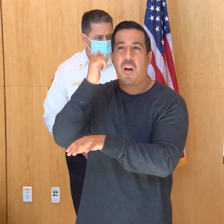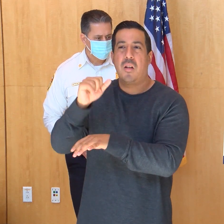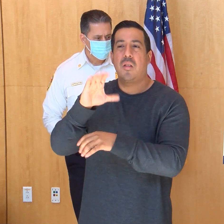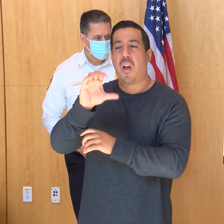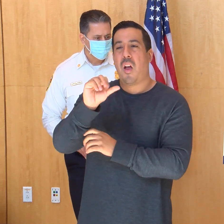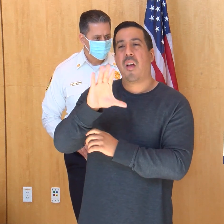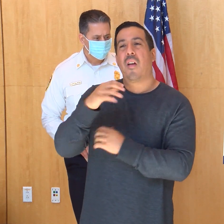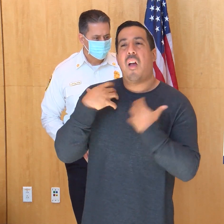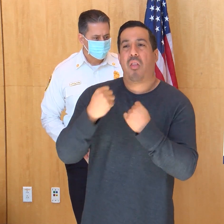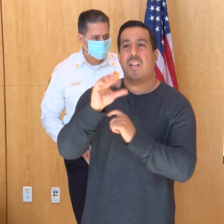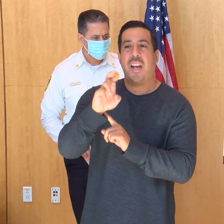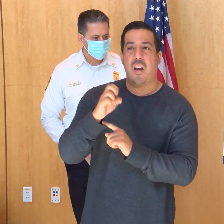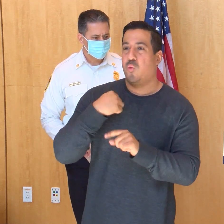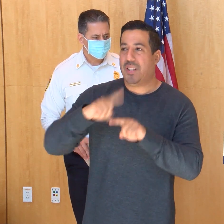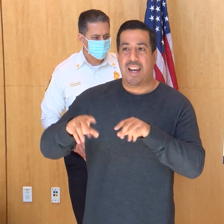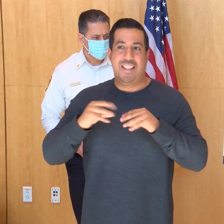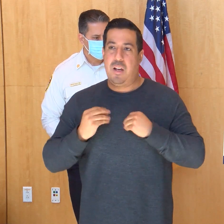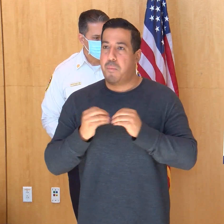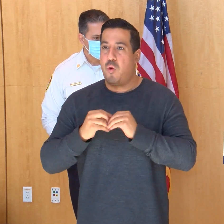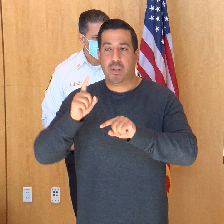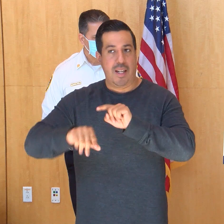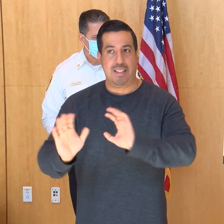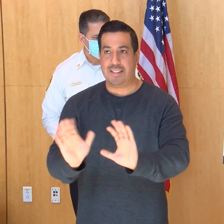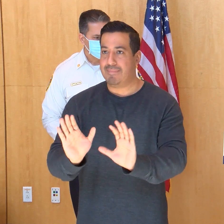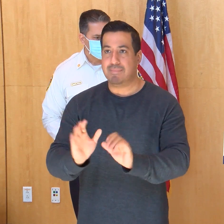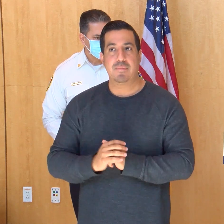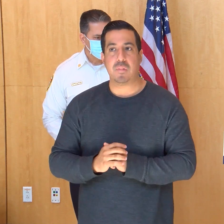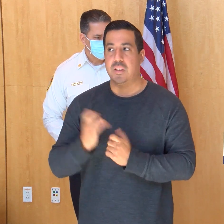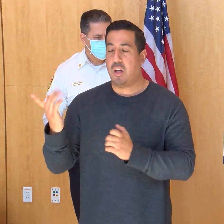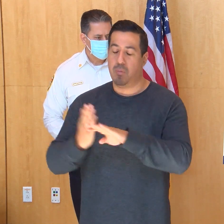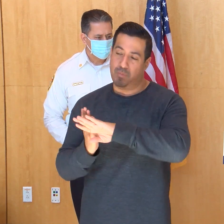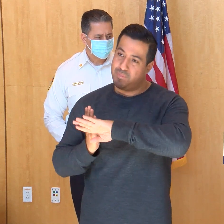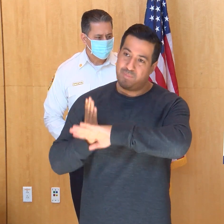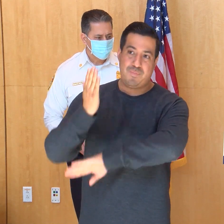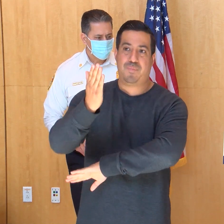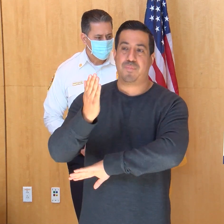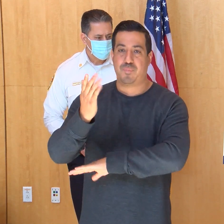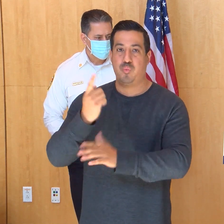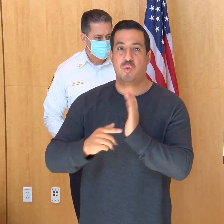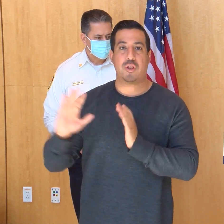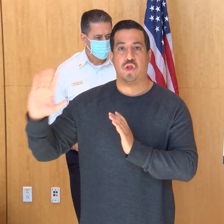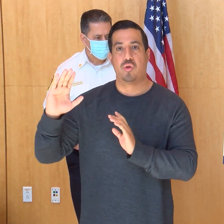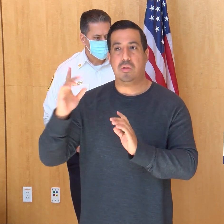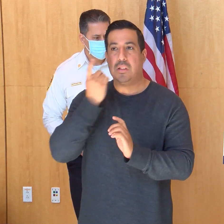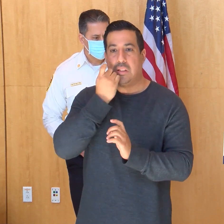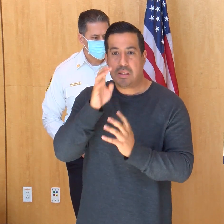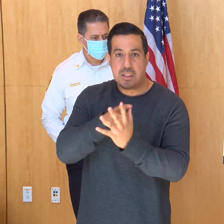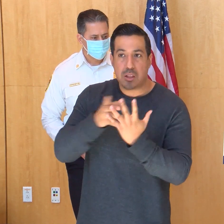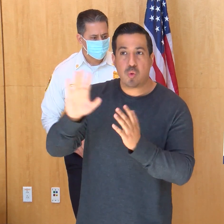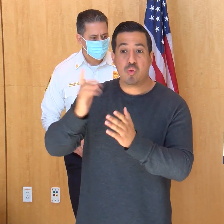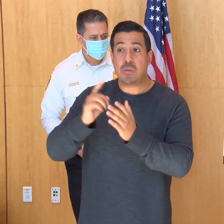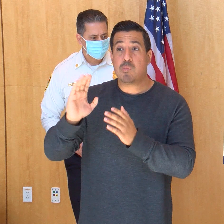we simply can't take any more. We've gone significantly over and above what we had scheduled, what we